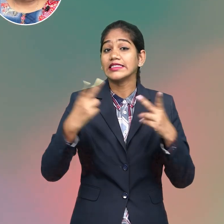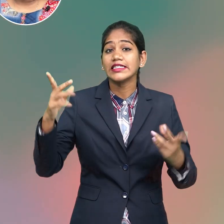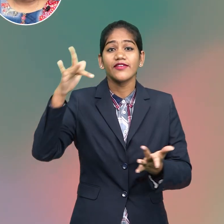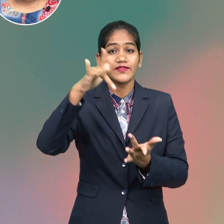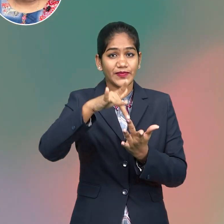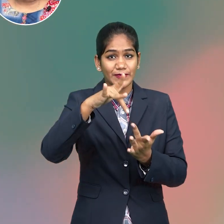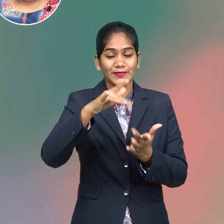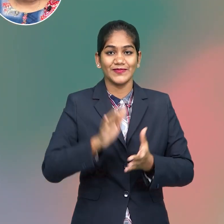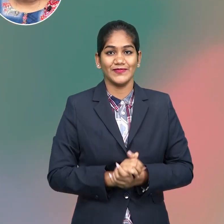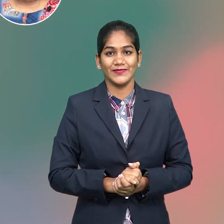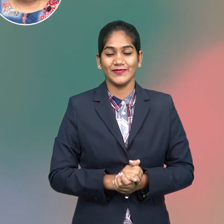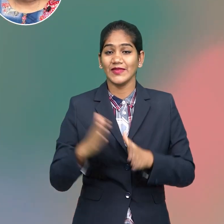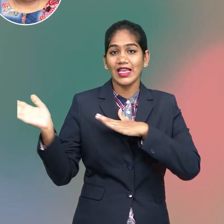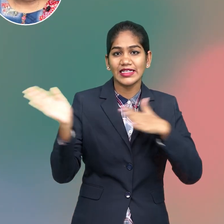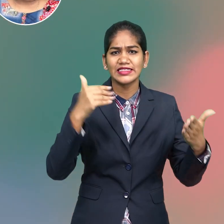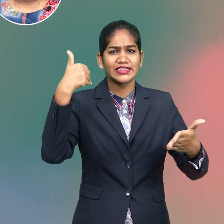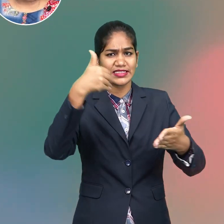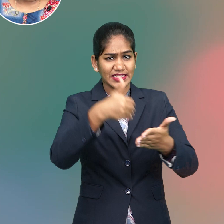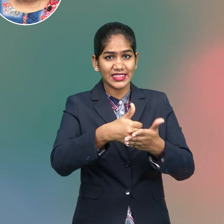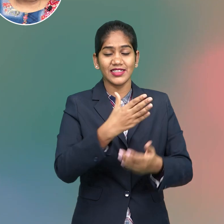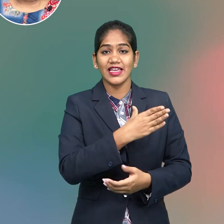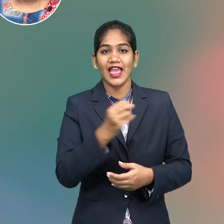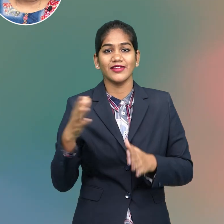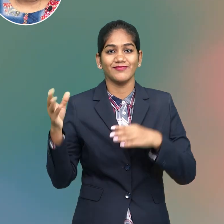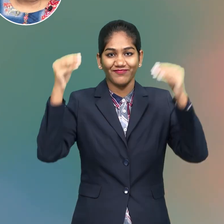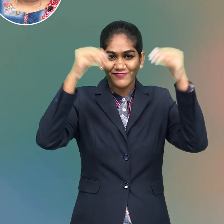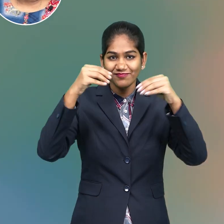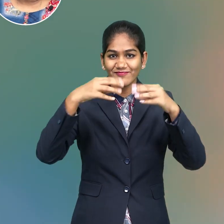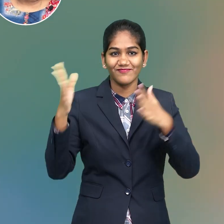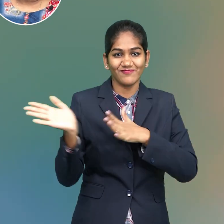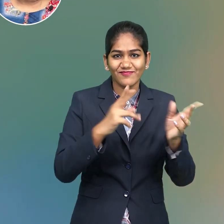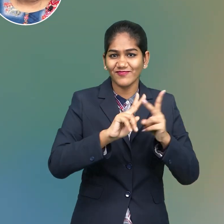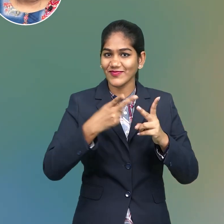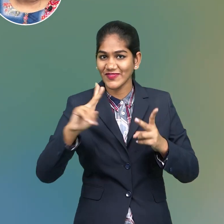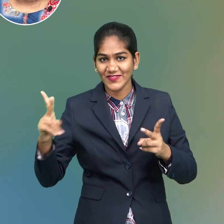Differences between climate and weather.